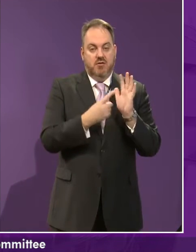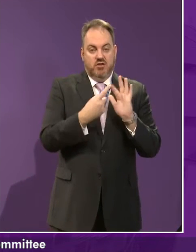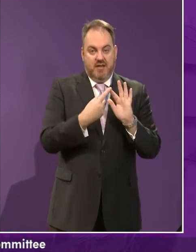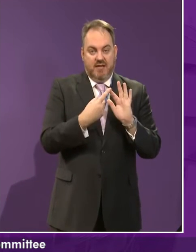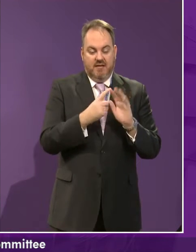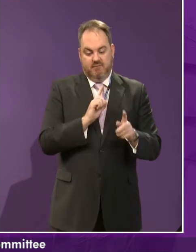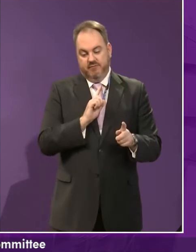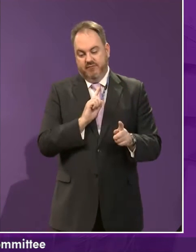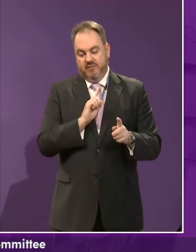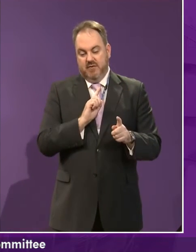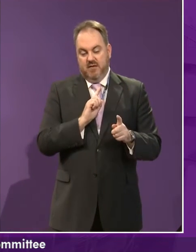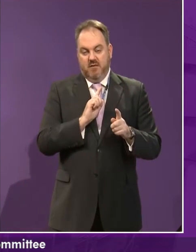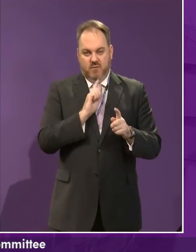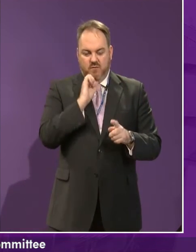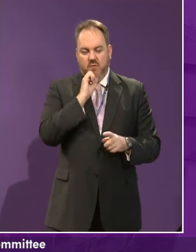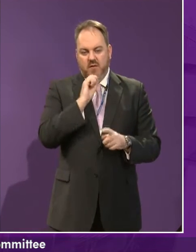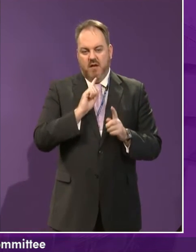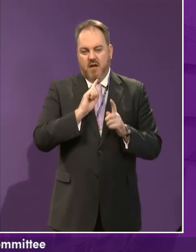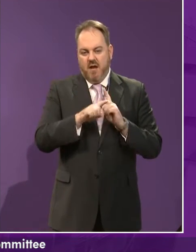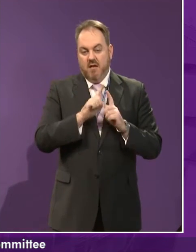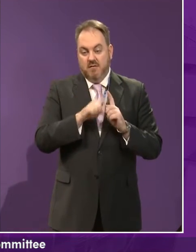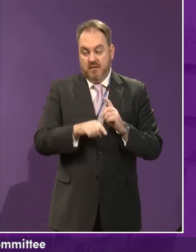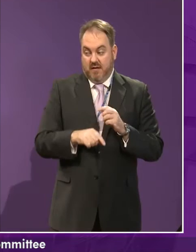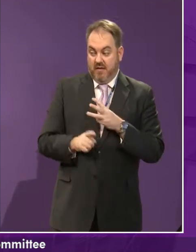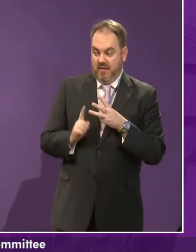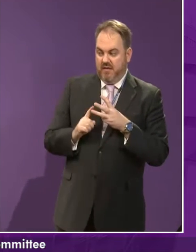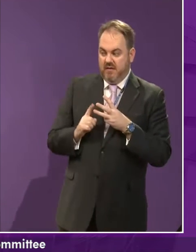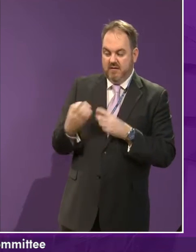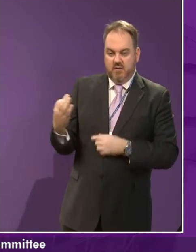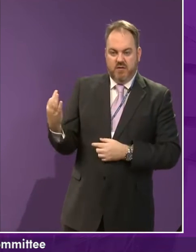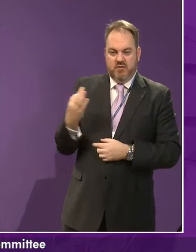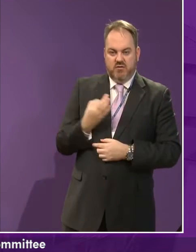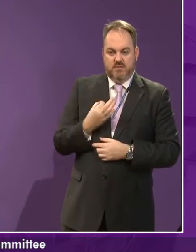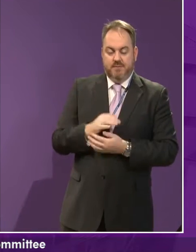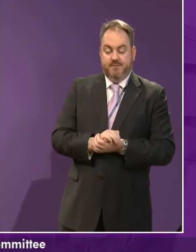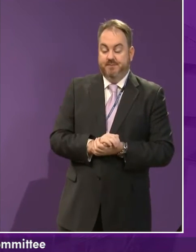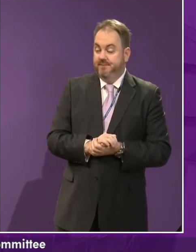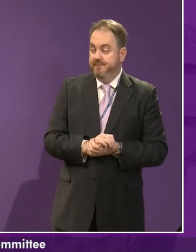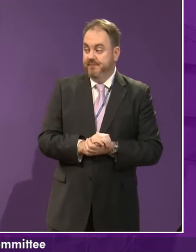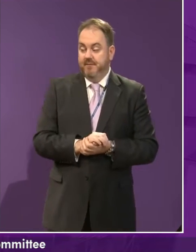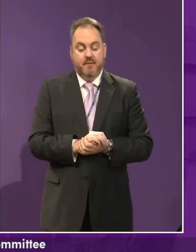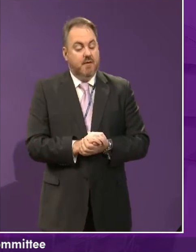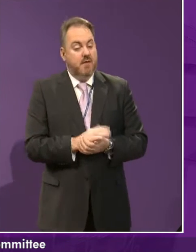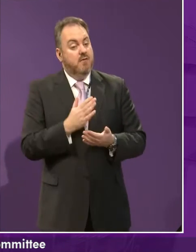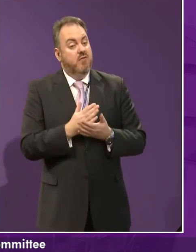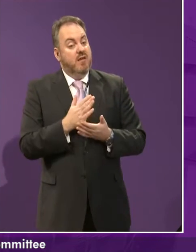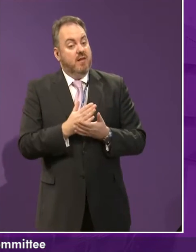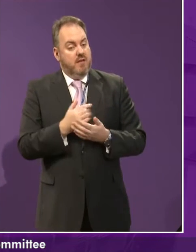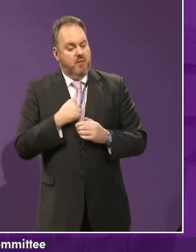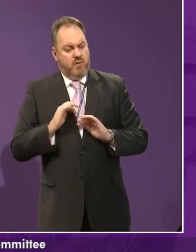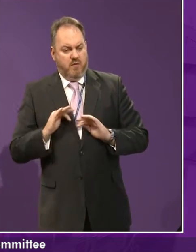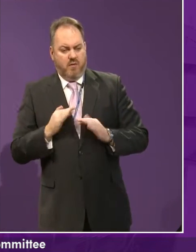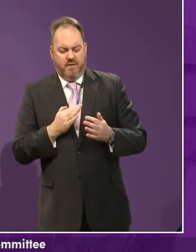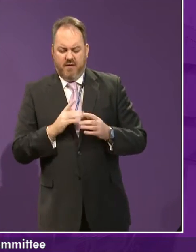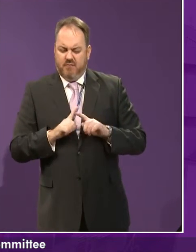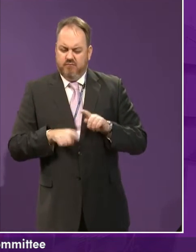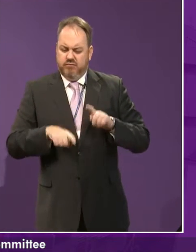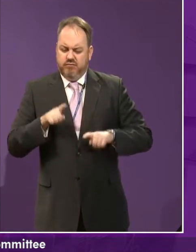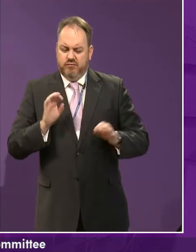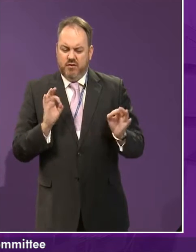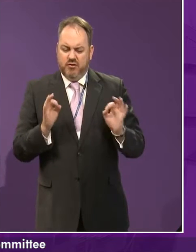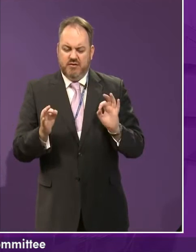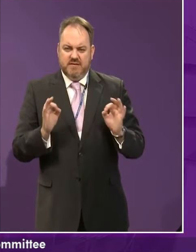the different types of assessments that you would do as compared to maybe the other ones. Yes, so we offer a wide range of